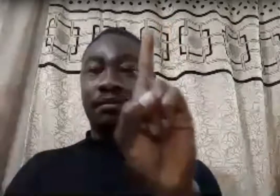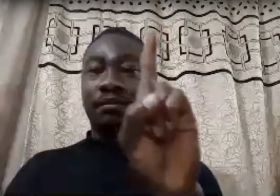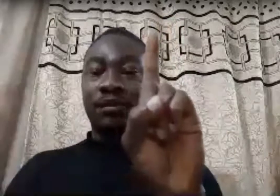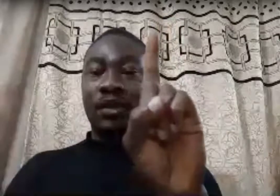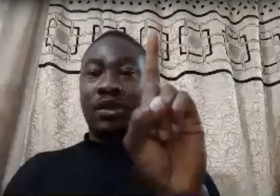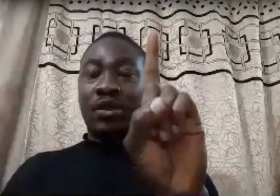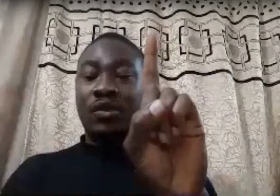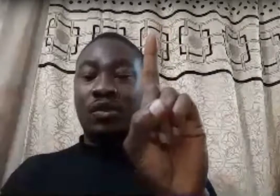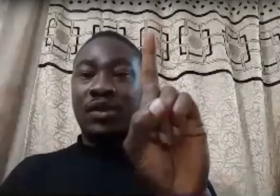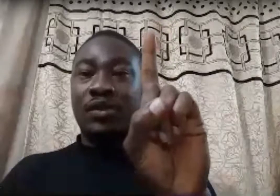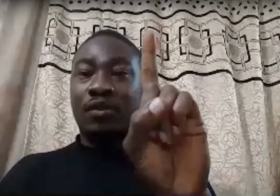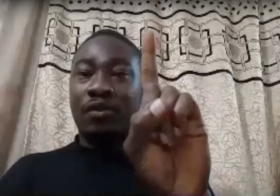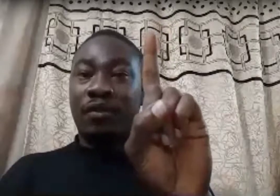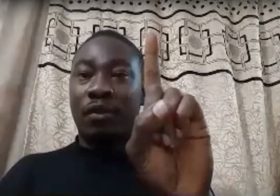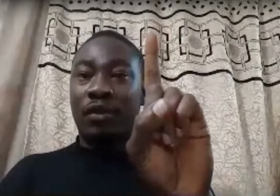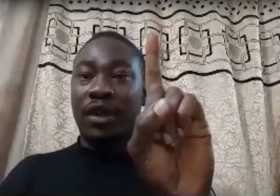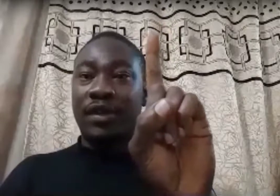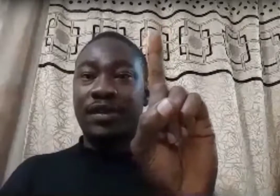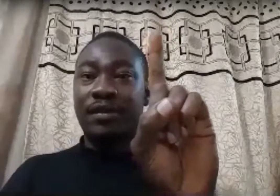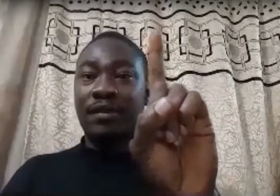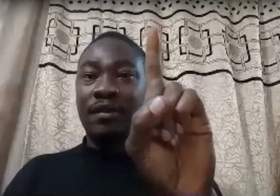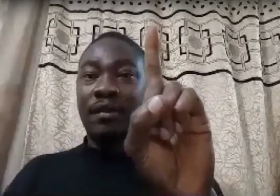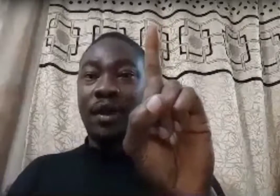not overflow that. I hope you're practicing with me.